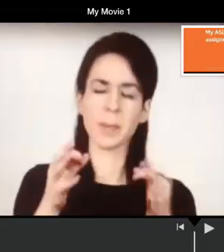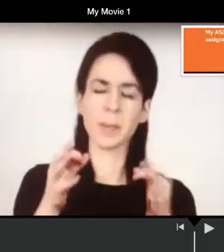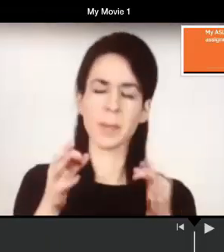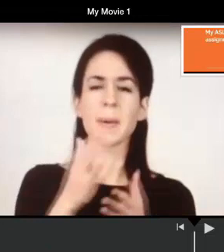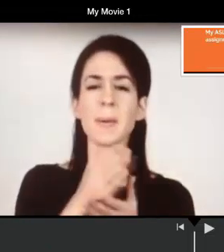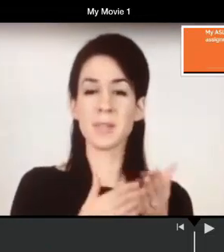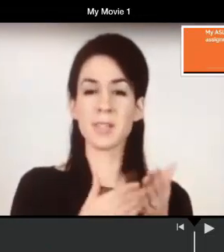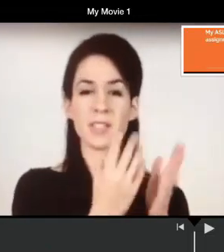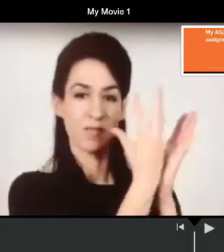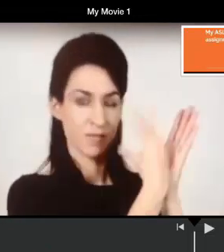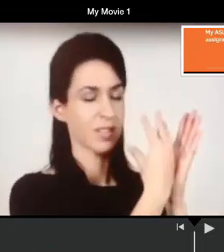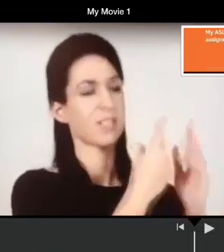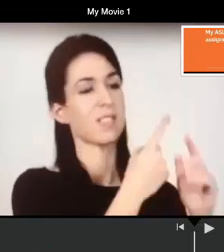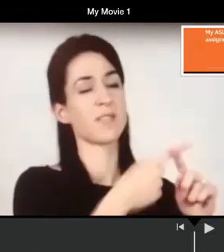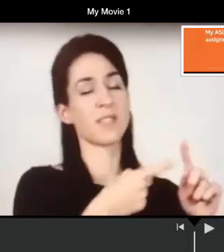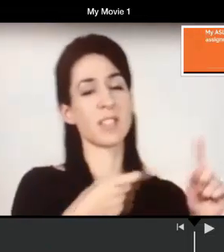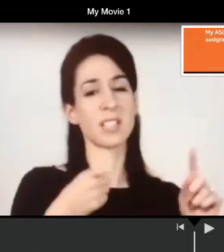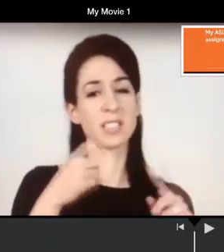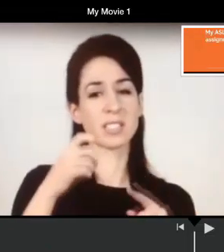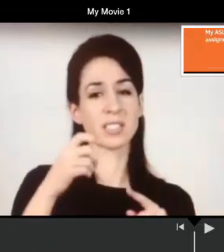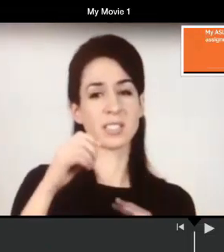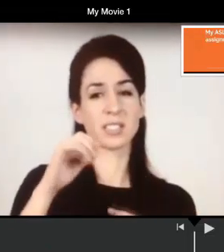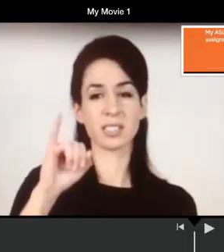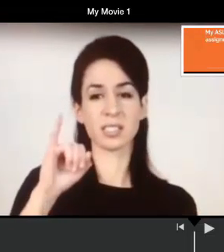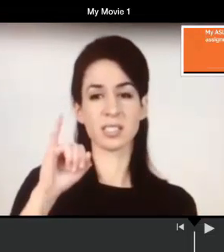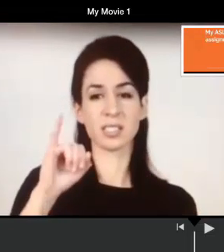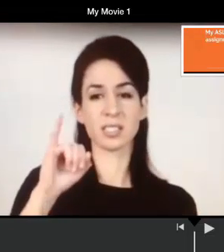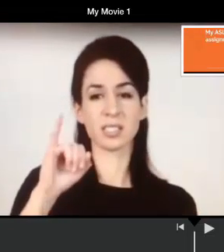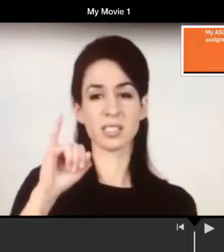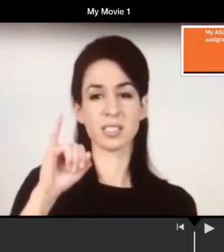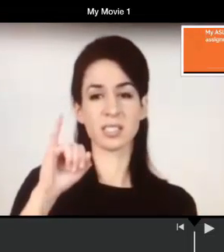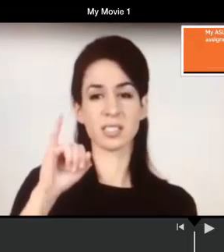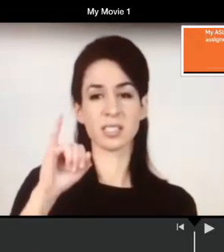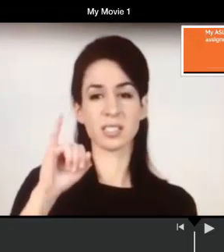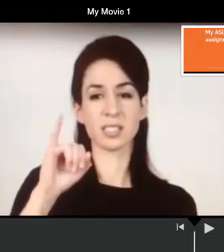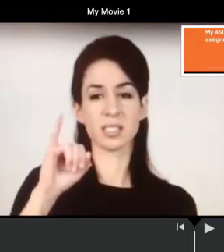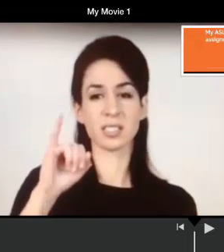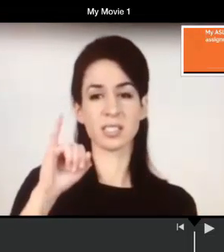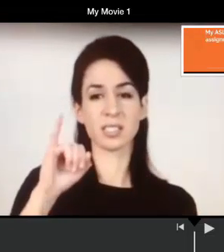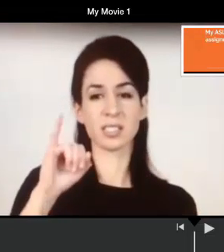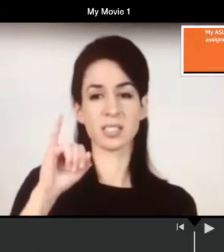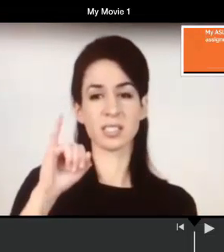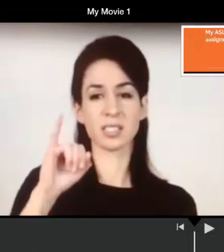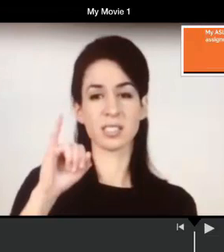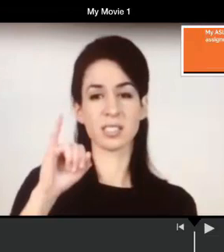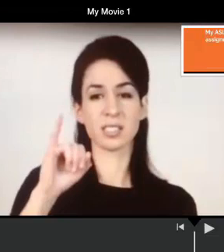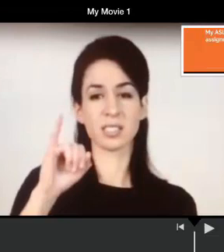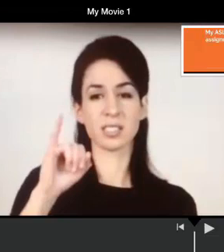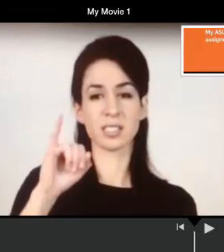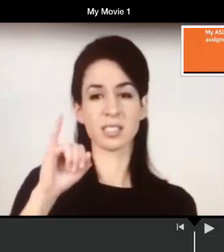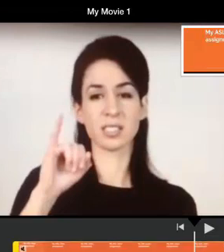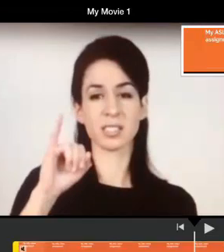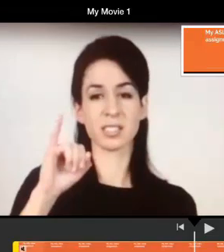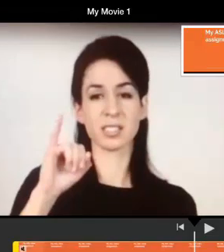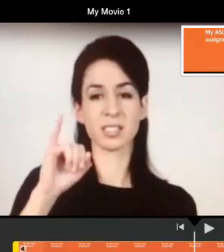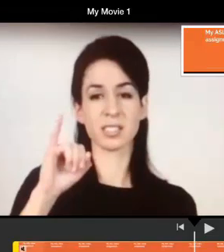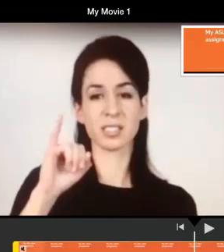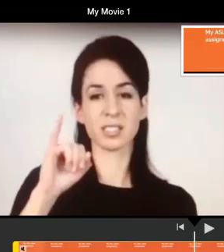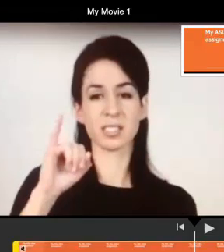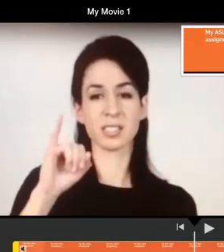and say, okay, well, that might be the end of as far as I want this slide in the background to go. So what I